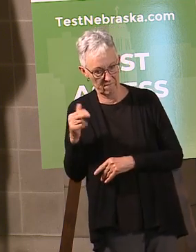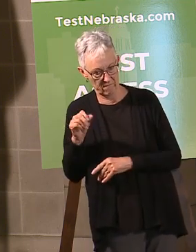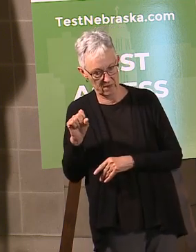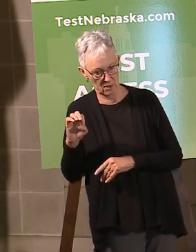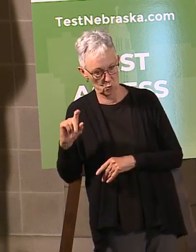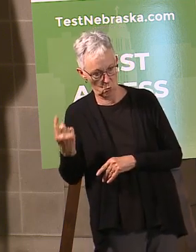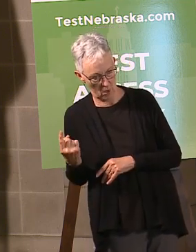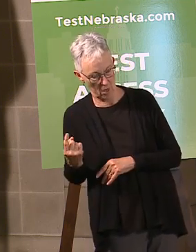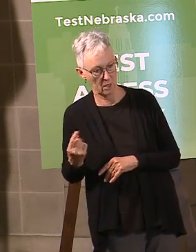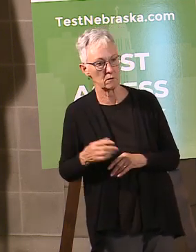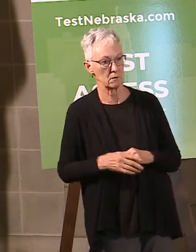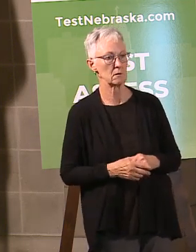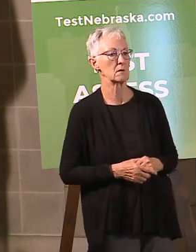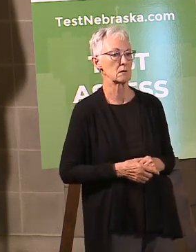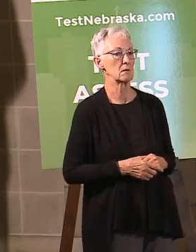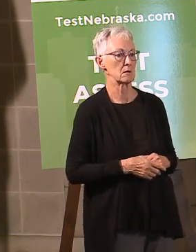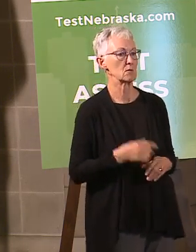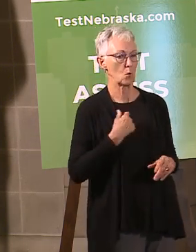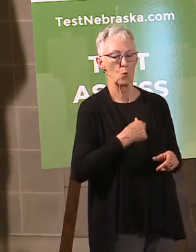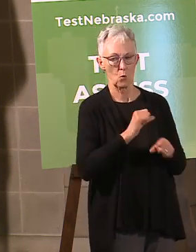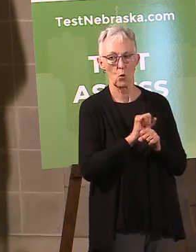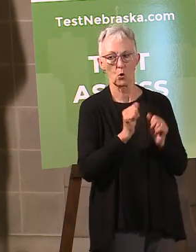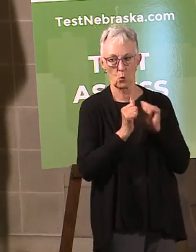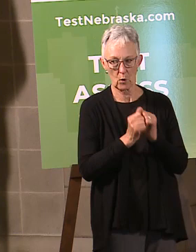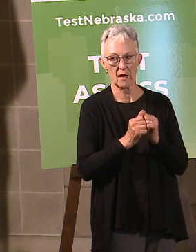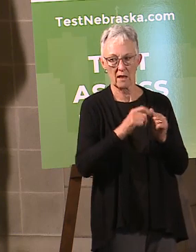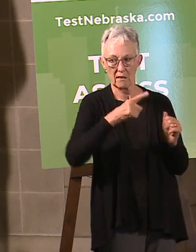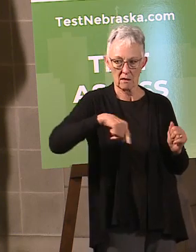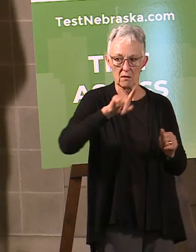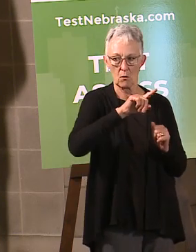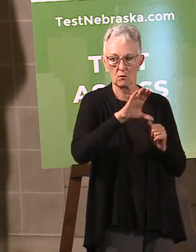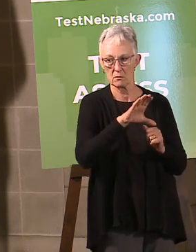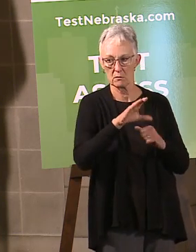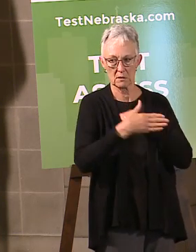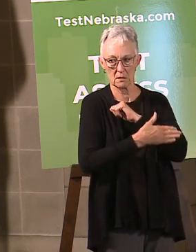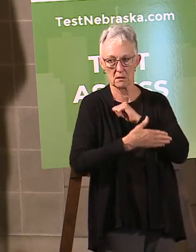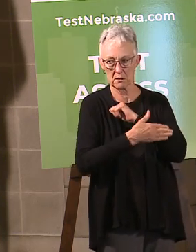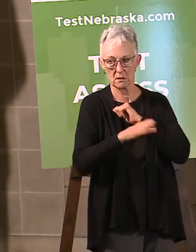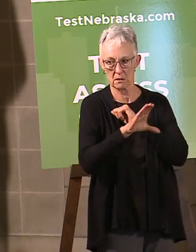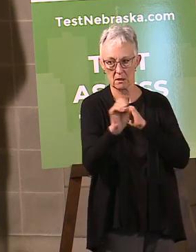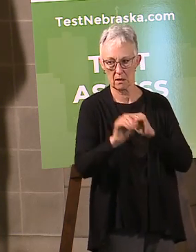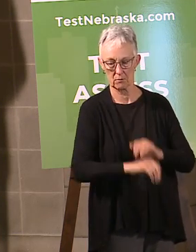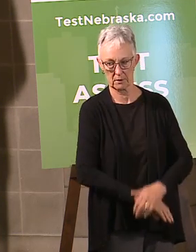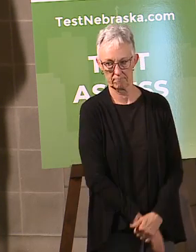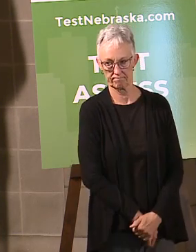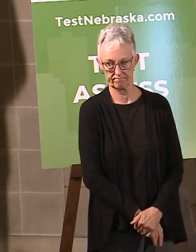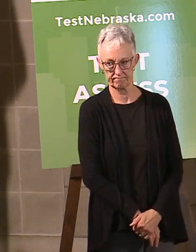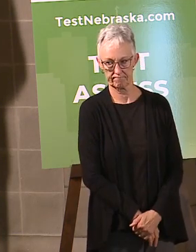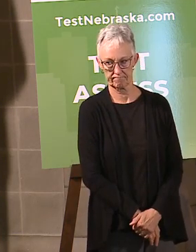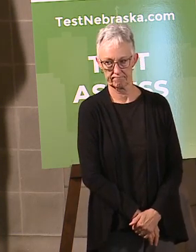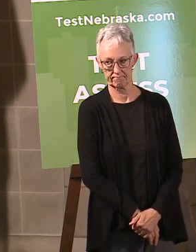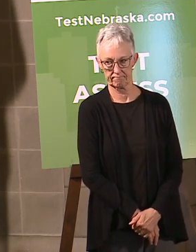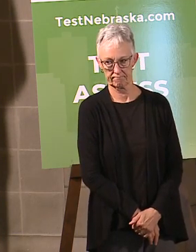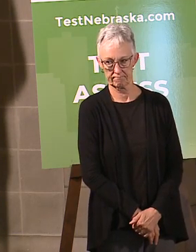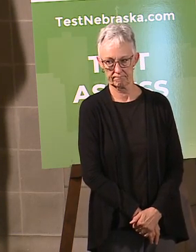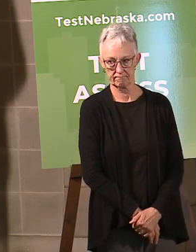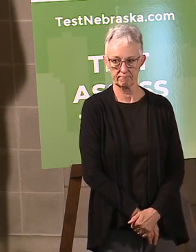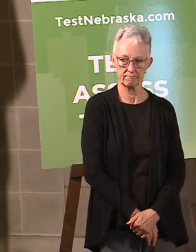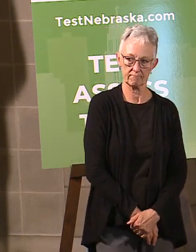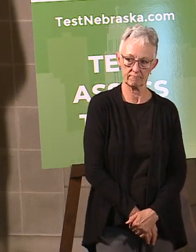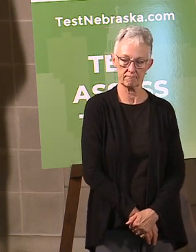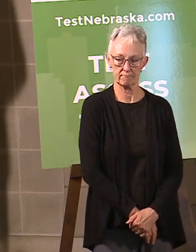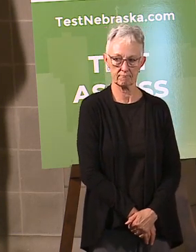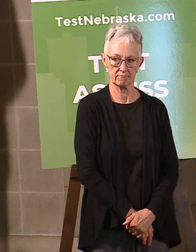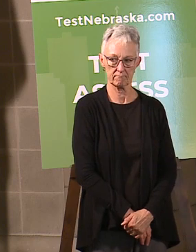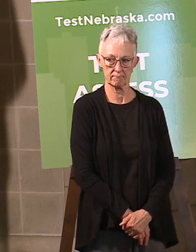rest of the state is going to be under. Yeah, Lee. These DHMs apply to collegiate athletes as well,